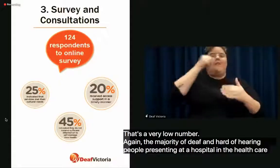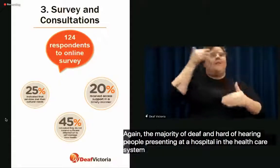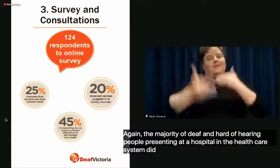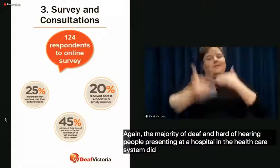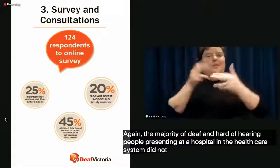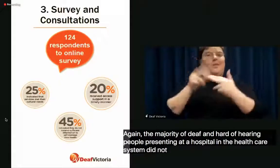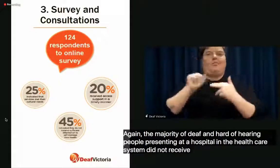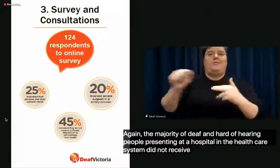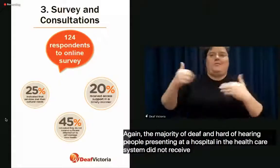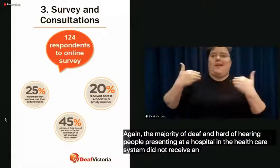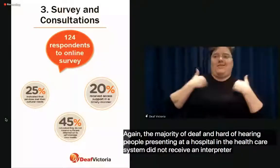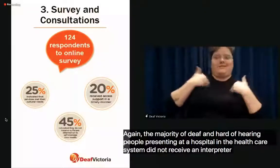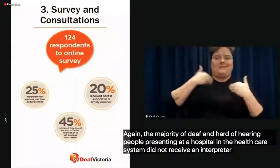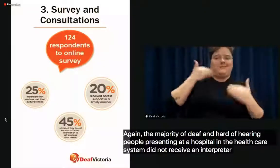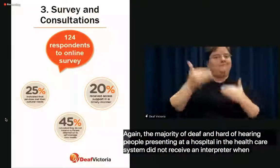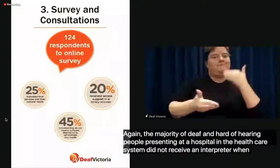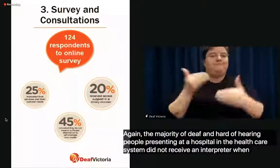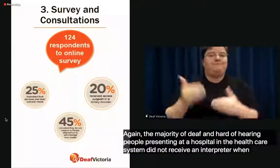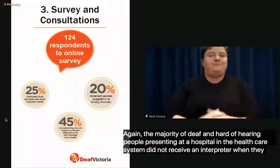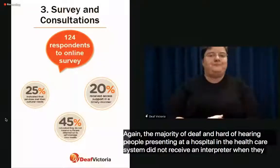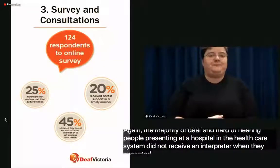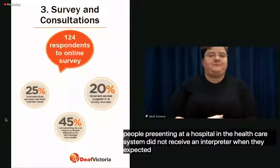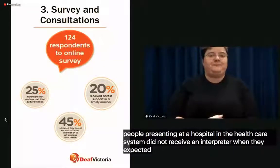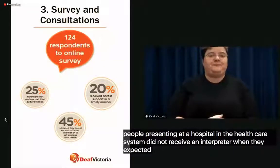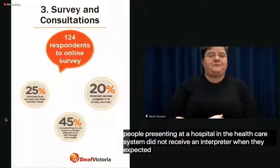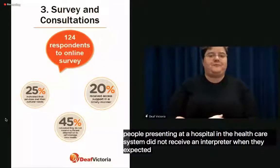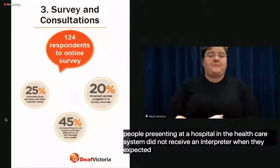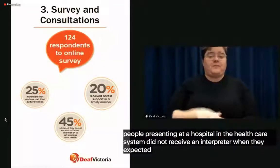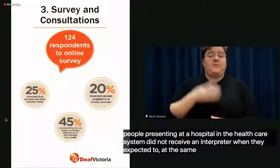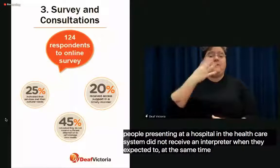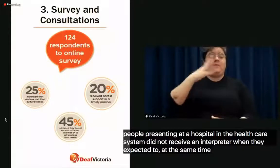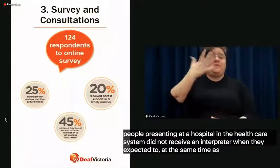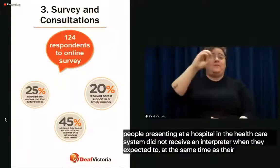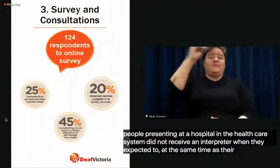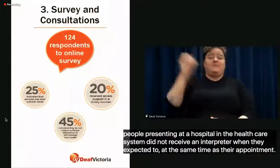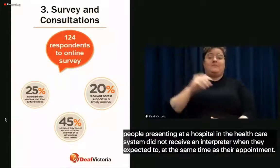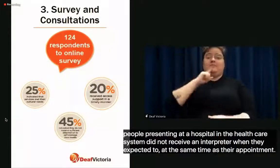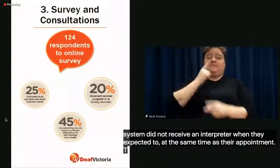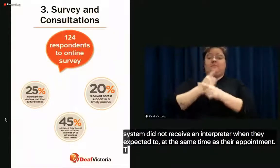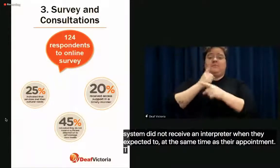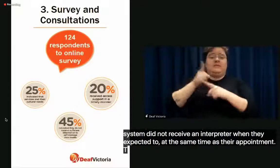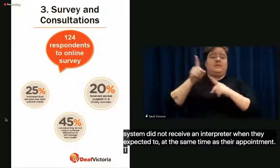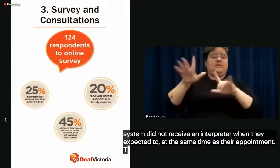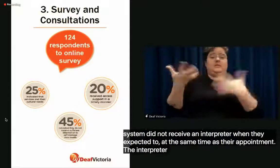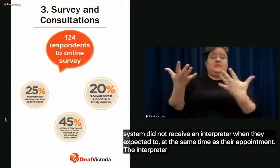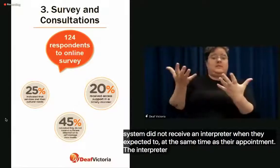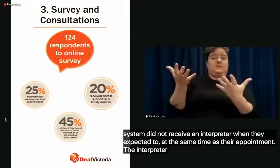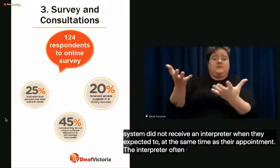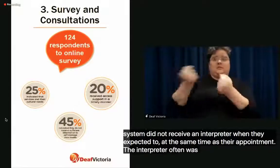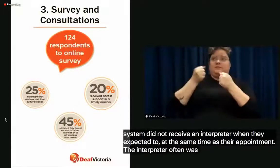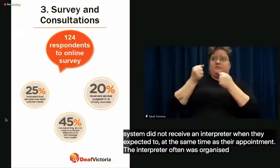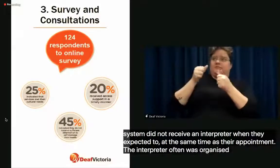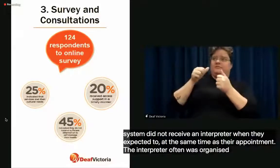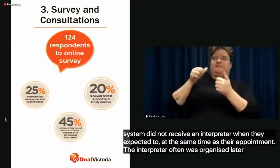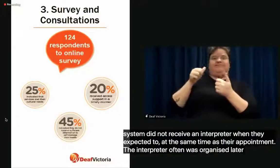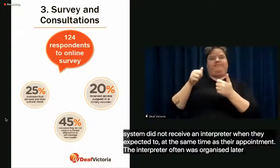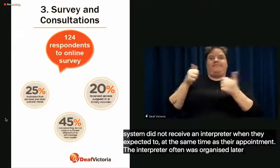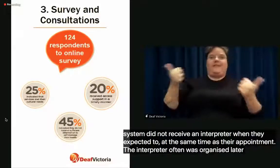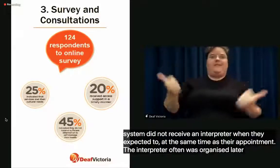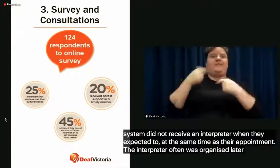appointment. The interpreter often was organized later or arrived much later. 45% of respondents